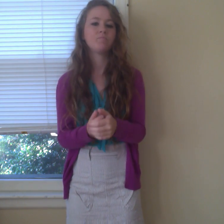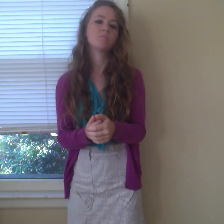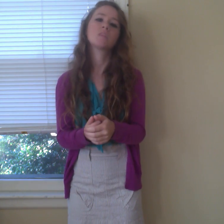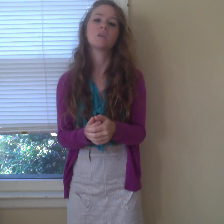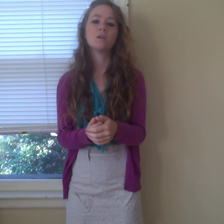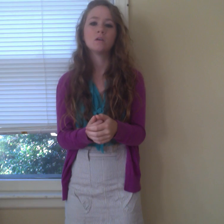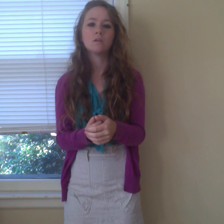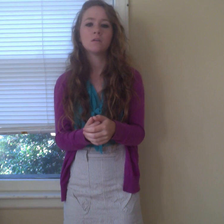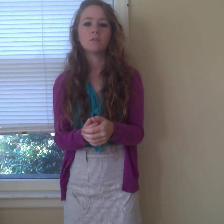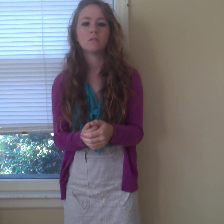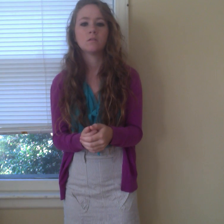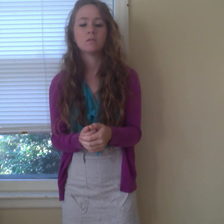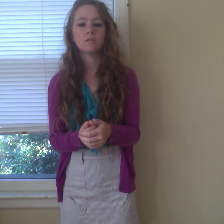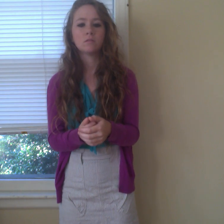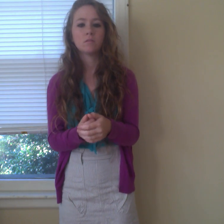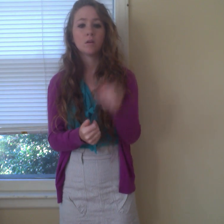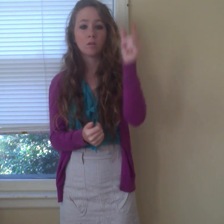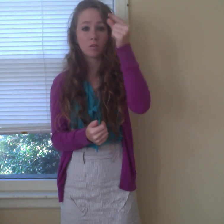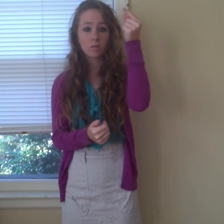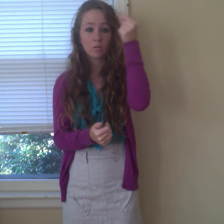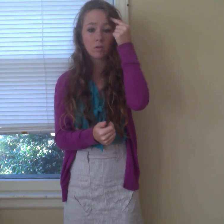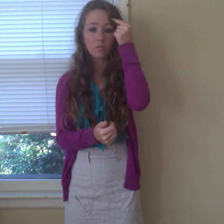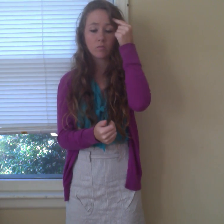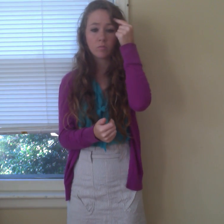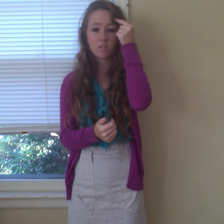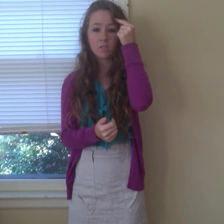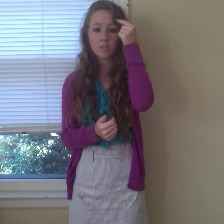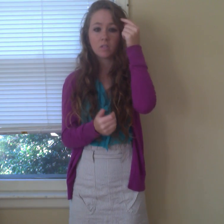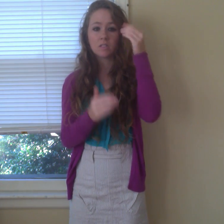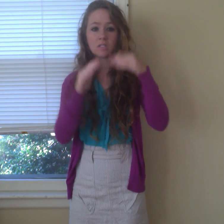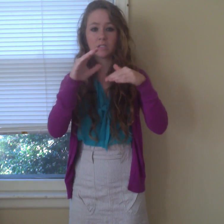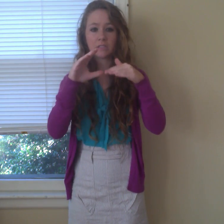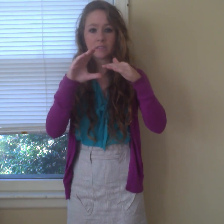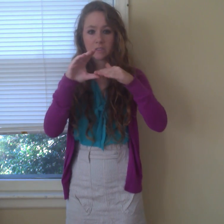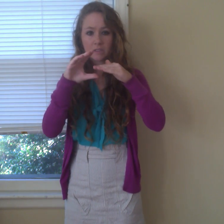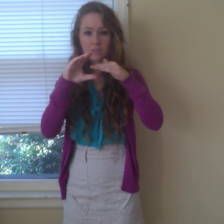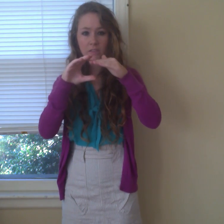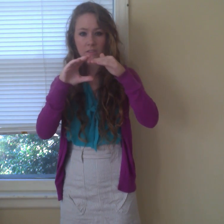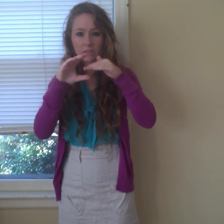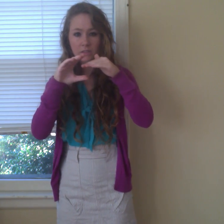is one where the government is limited by law, leaving the people alone.